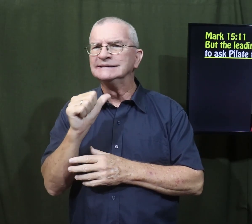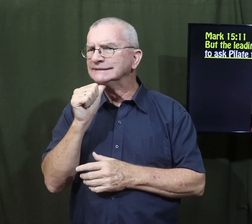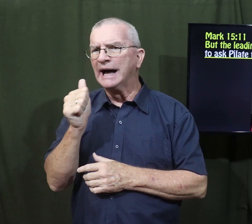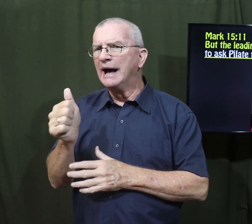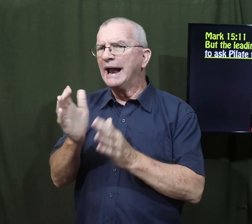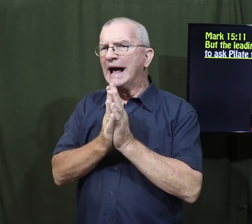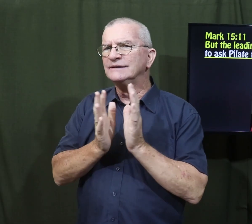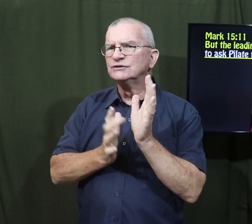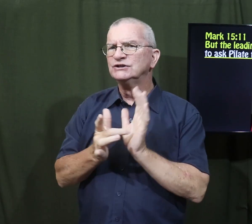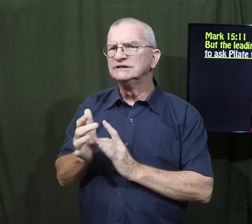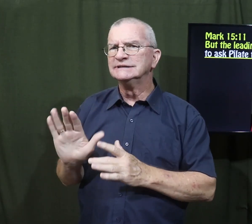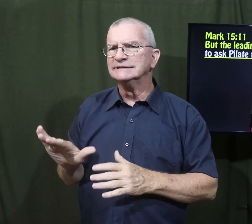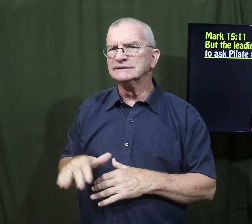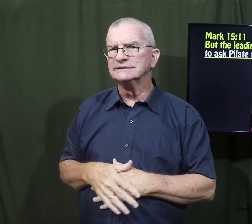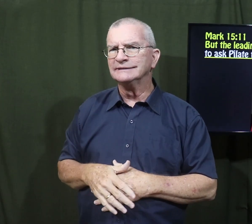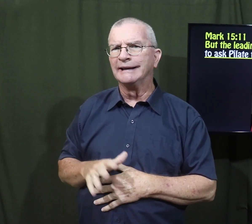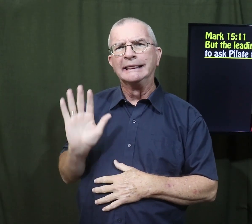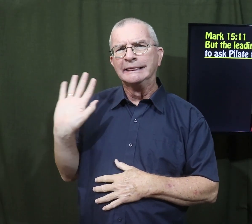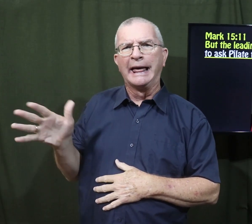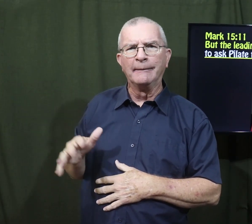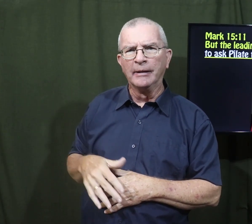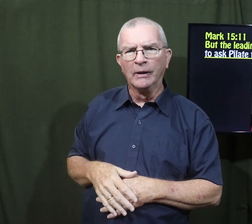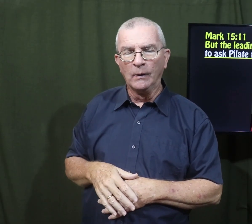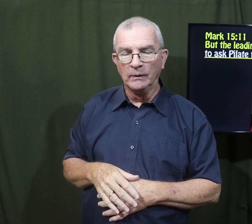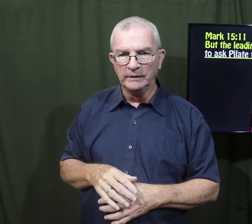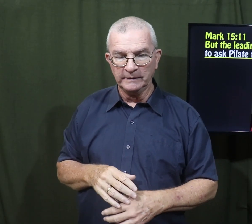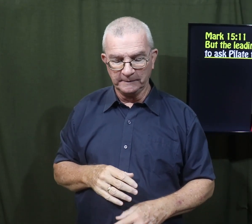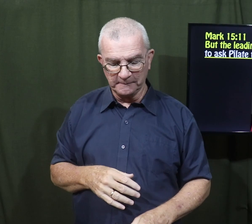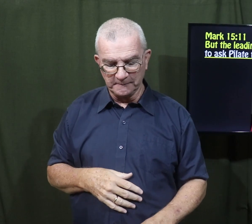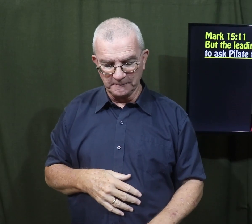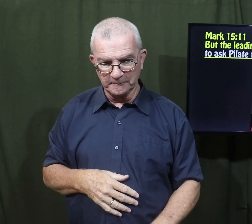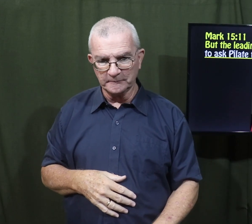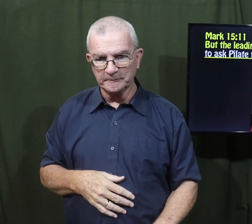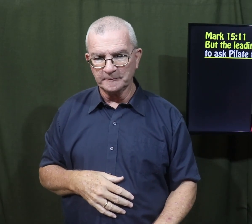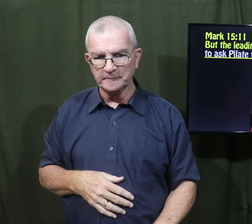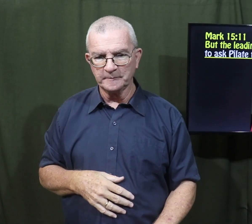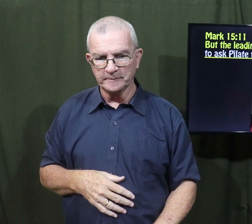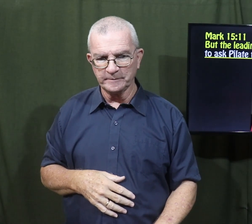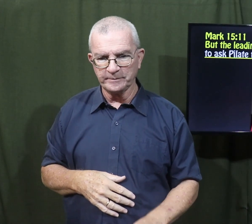So ask for Barabbas, not ask for Jesus. Leave him alone.